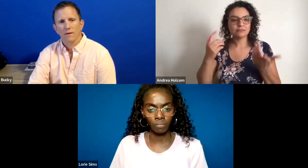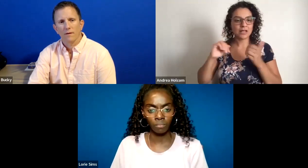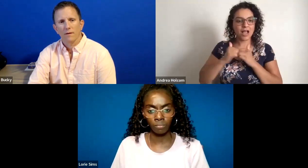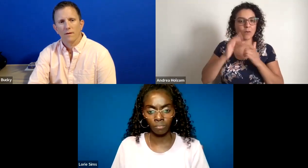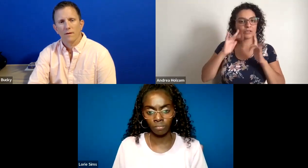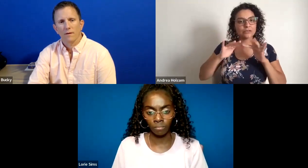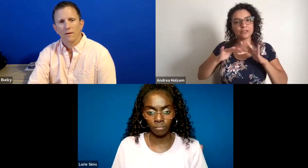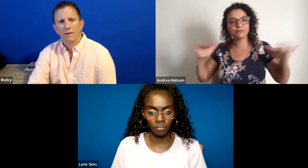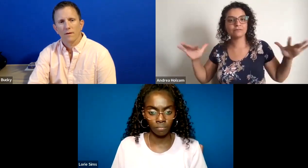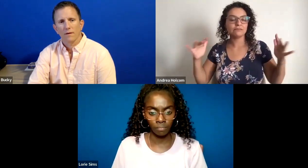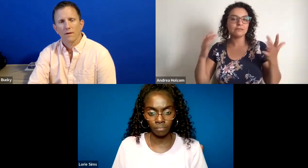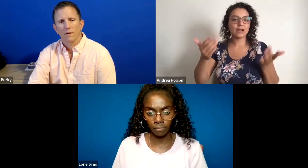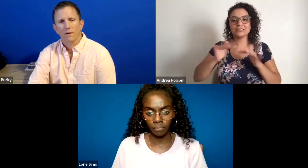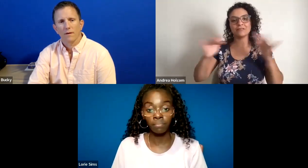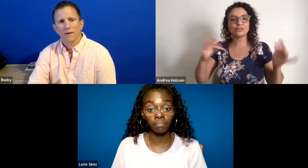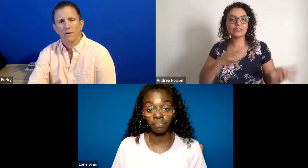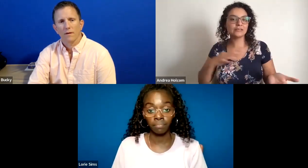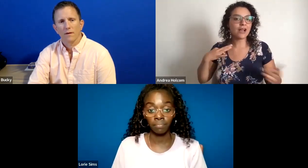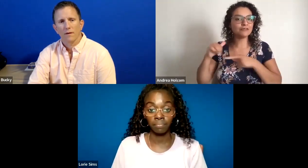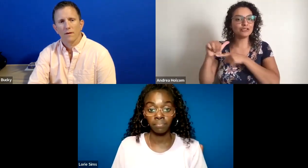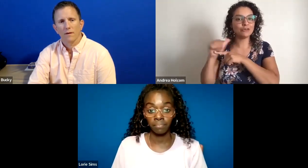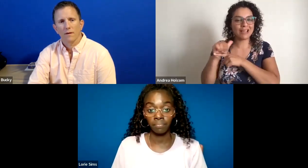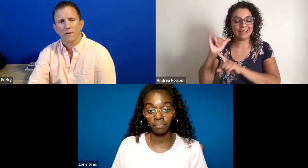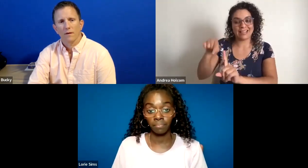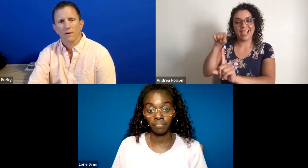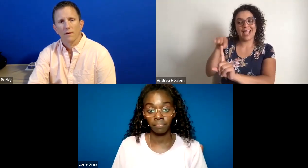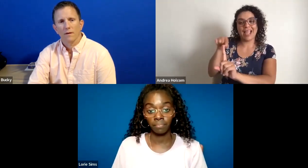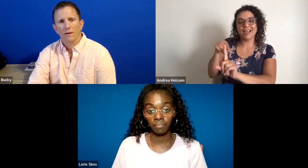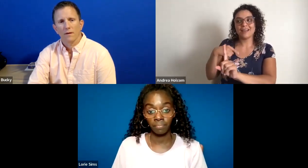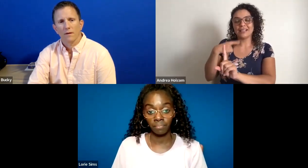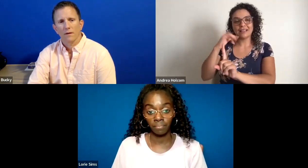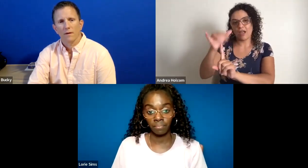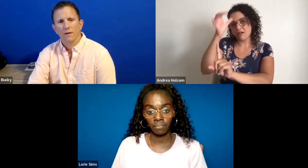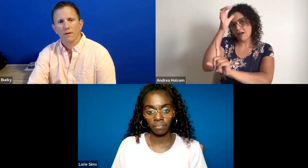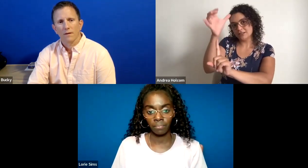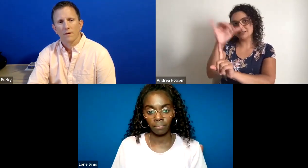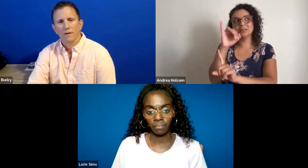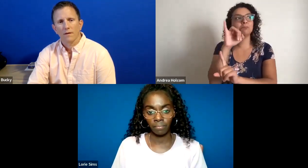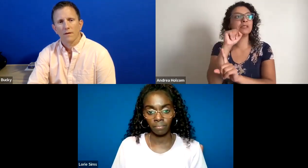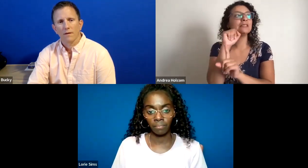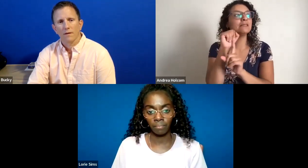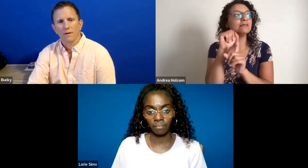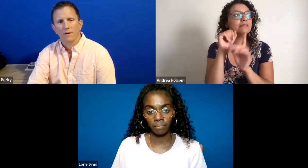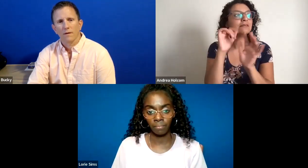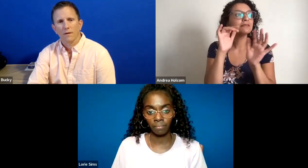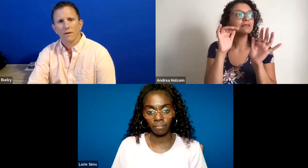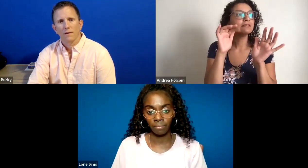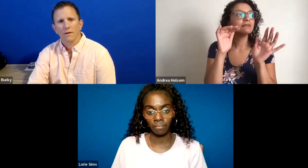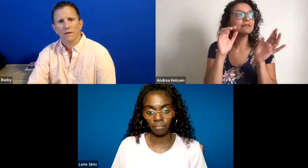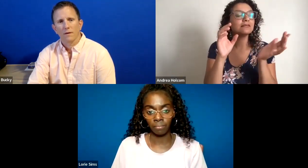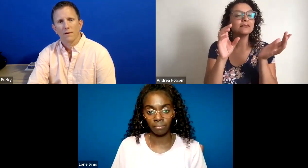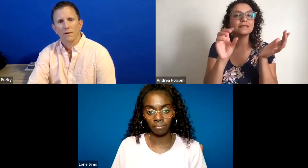someone at the beginning had asked, how do you diversify the staff via trainings, right? And that